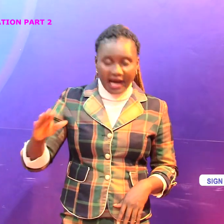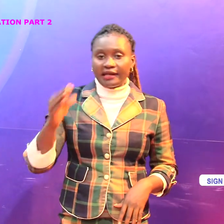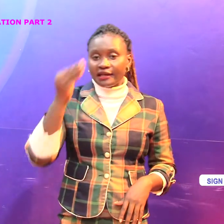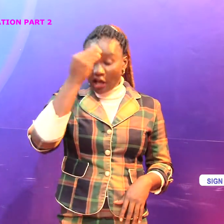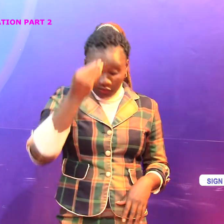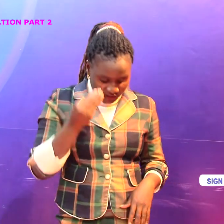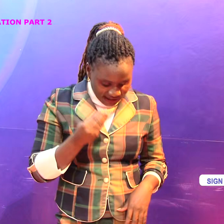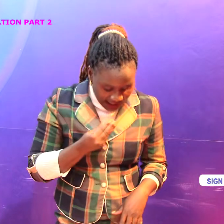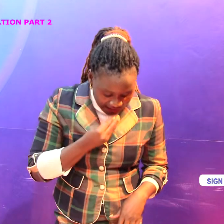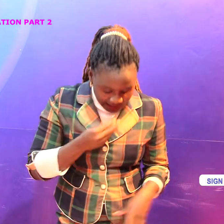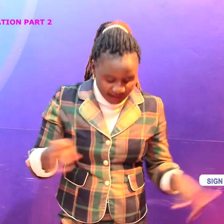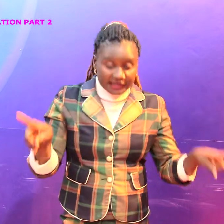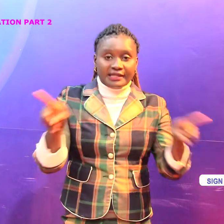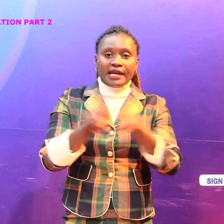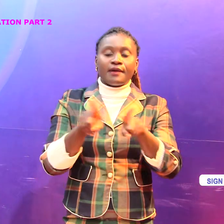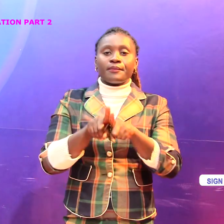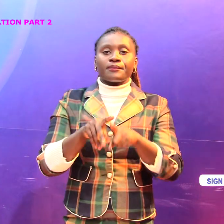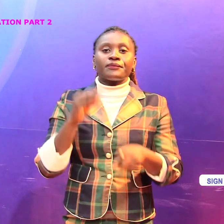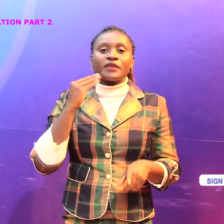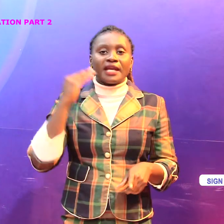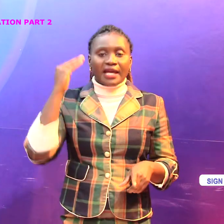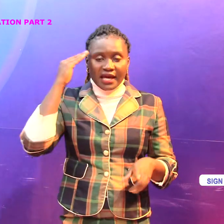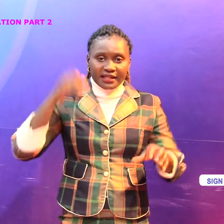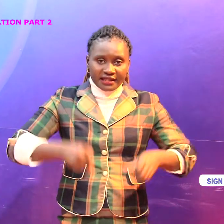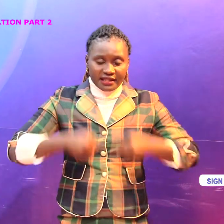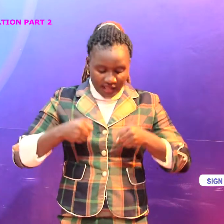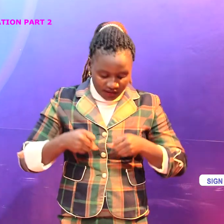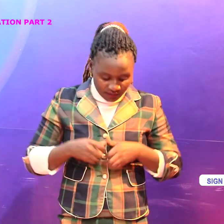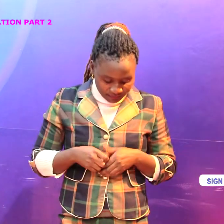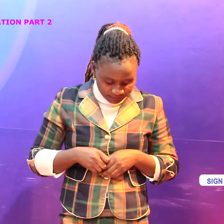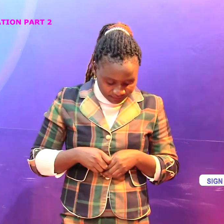girl pretend, same head teacher.